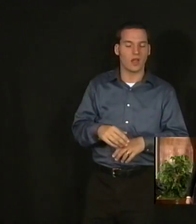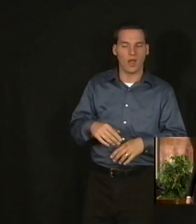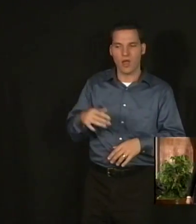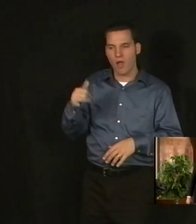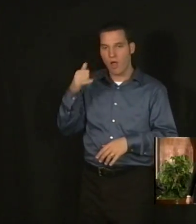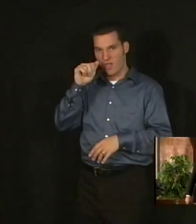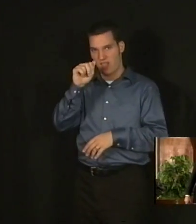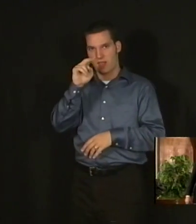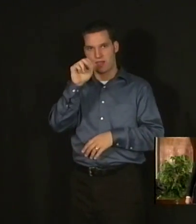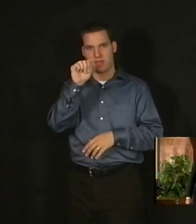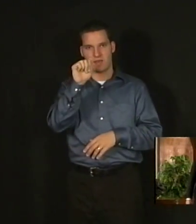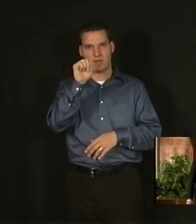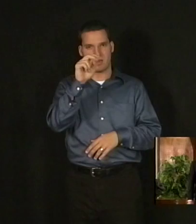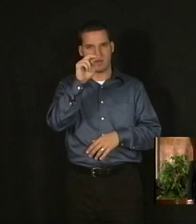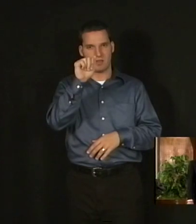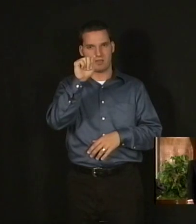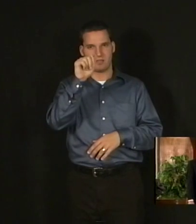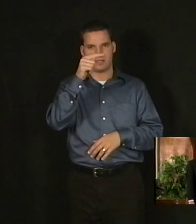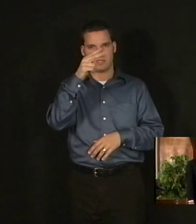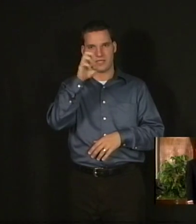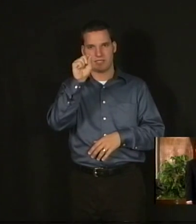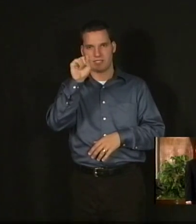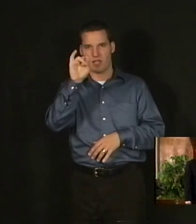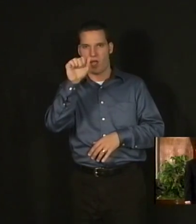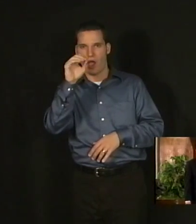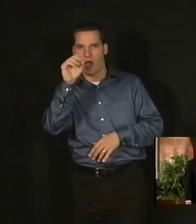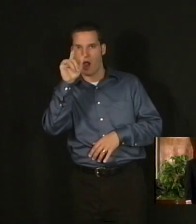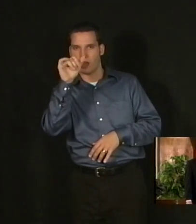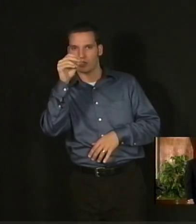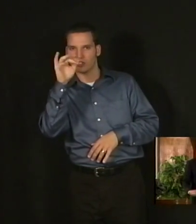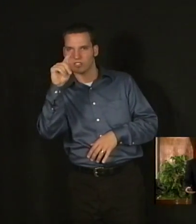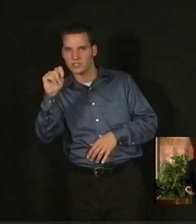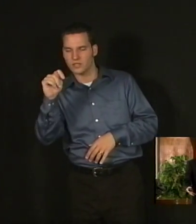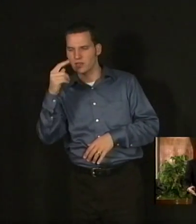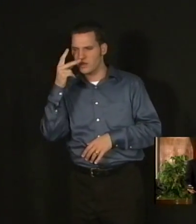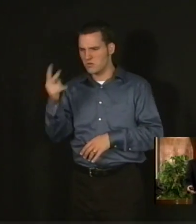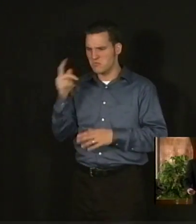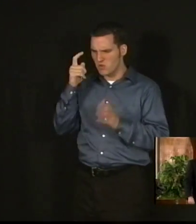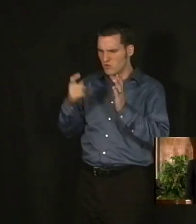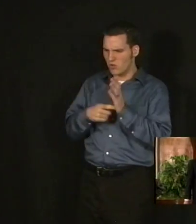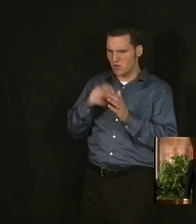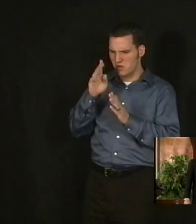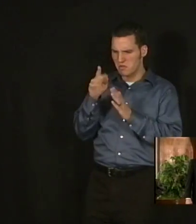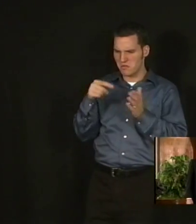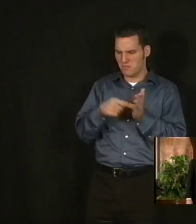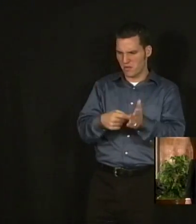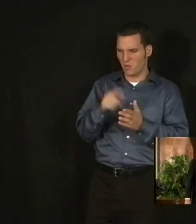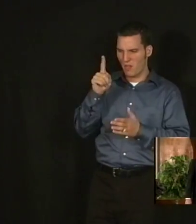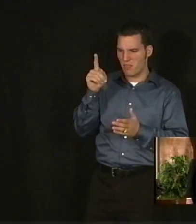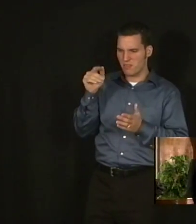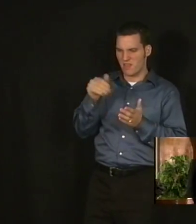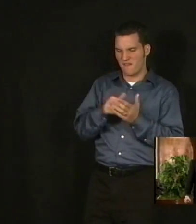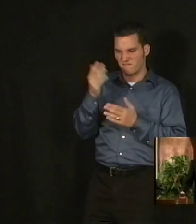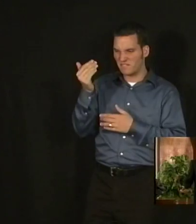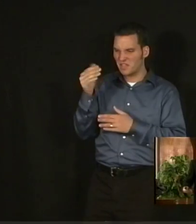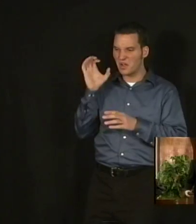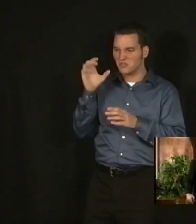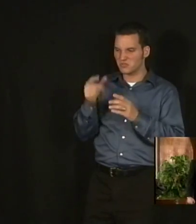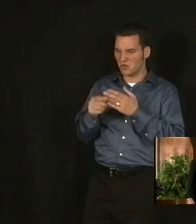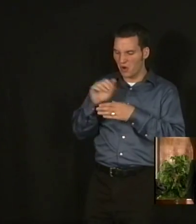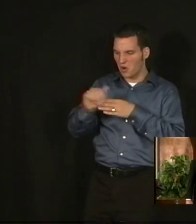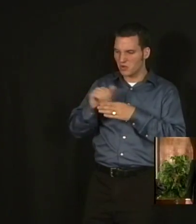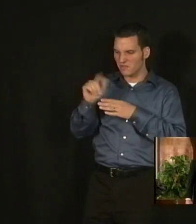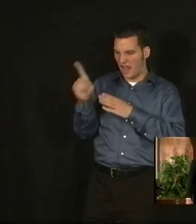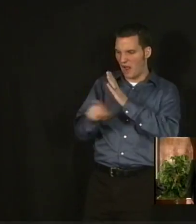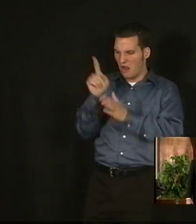I said, hello, sir, I notice your bill here is $1,500 for an hour and a half, put him to sleep. I don't have any